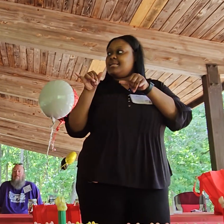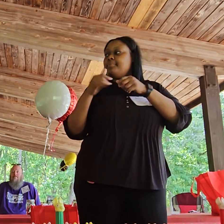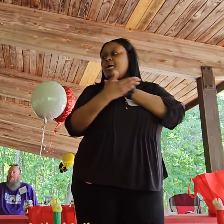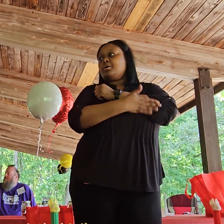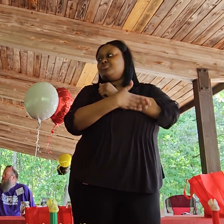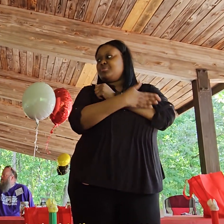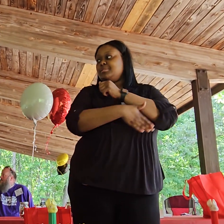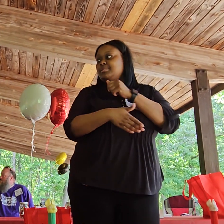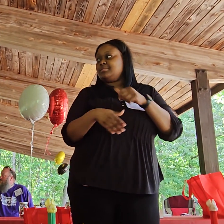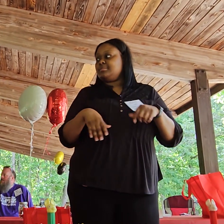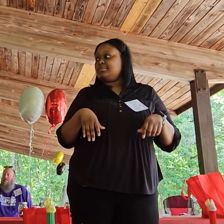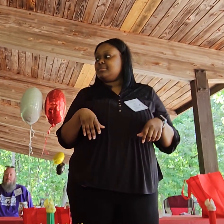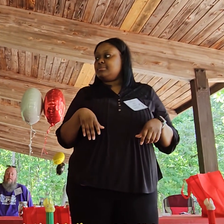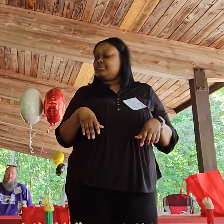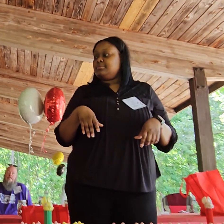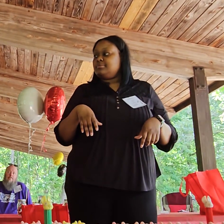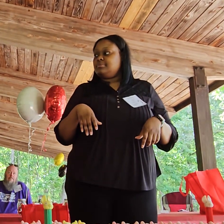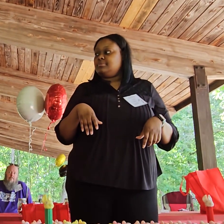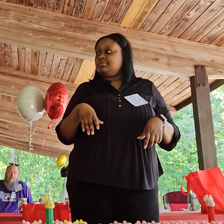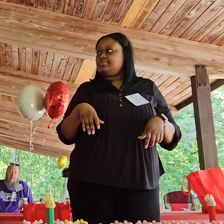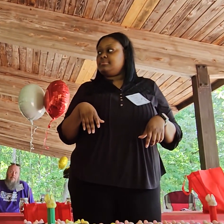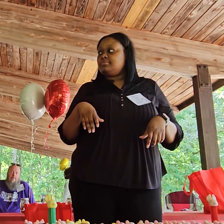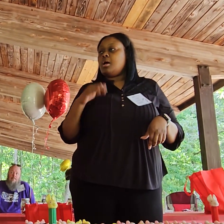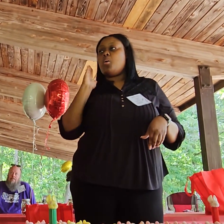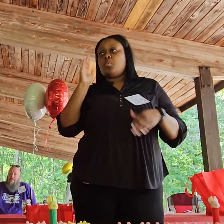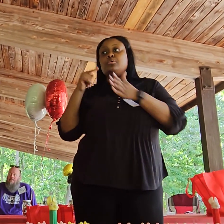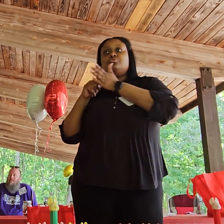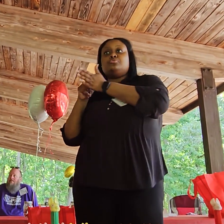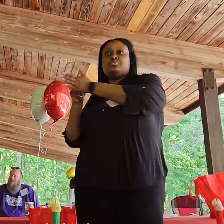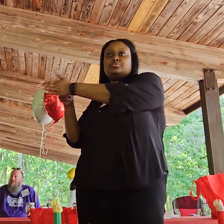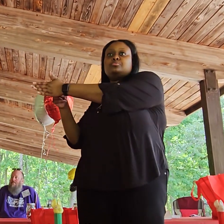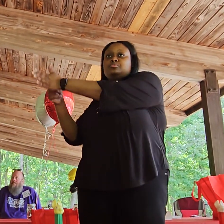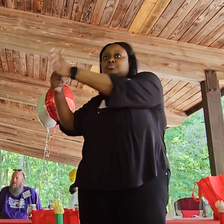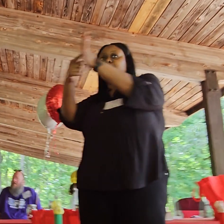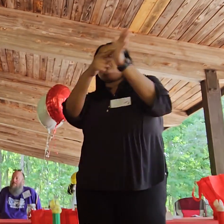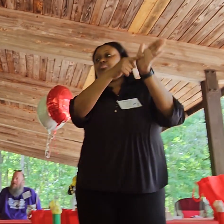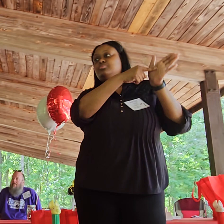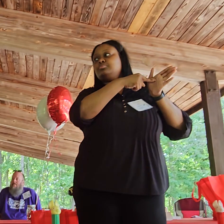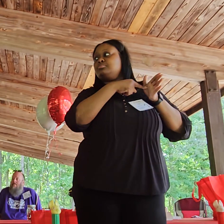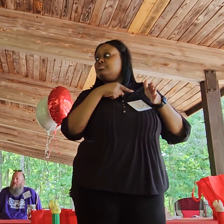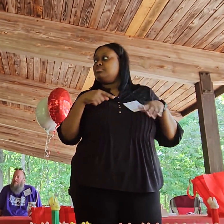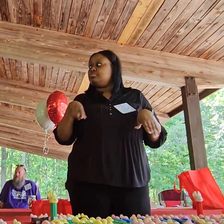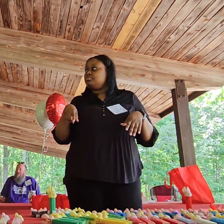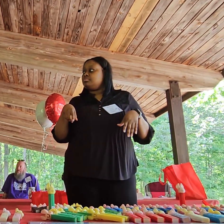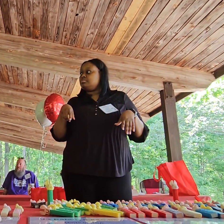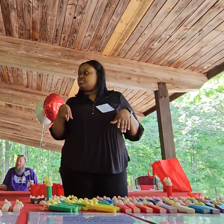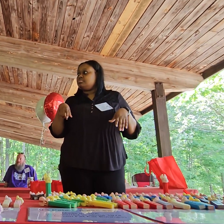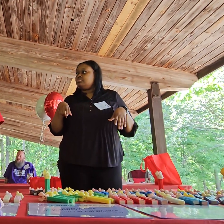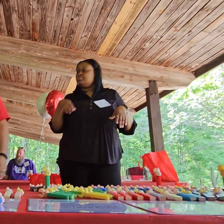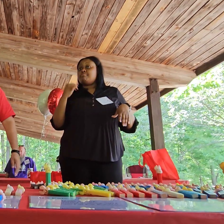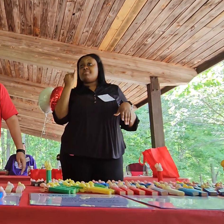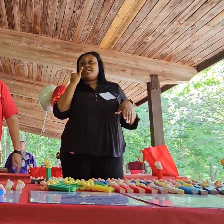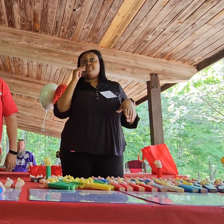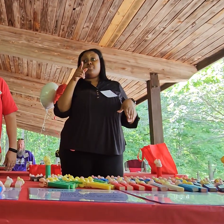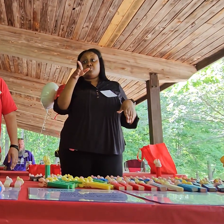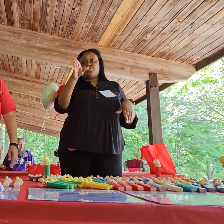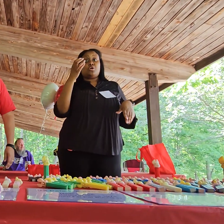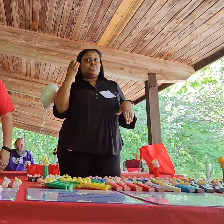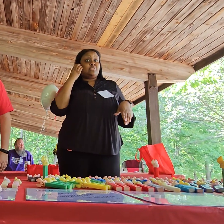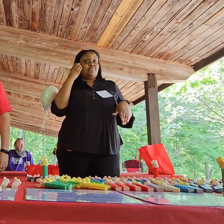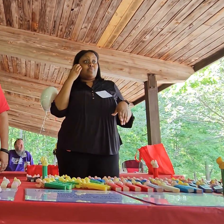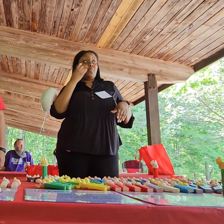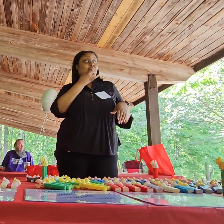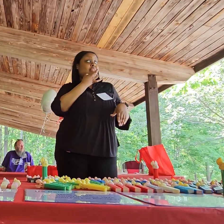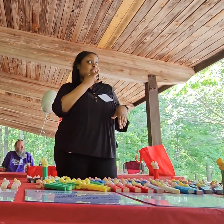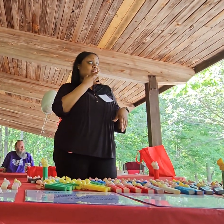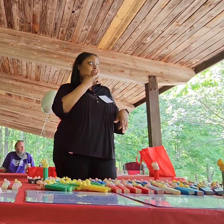the other one. So I'll pass these two around and you can see, maybe if you get your cell phone light out, it might help you see some of the specs a